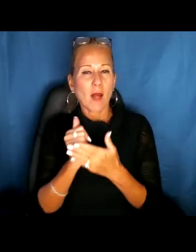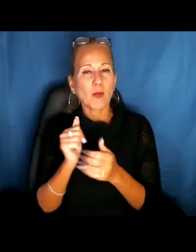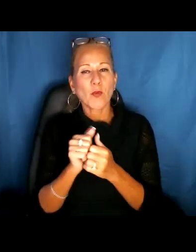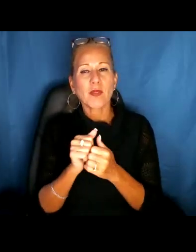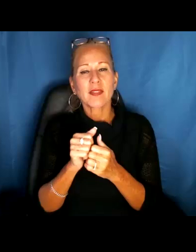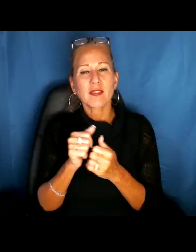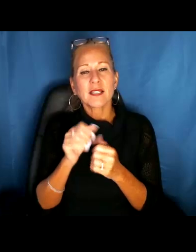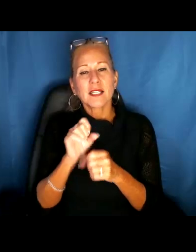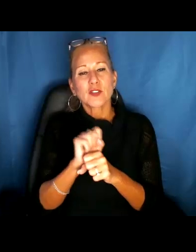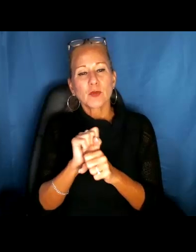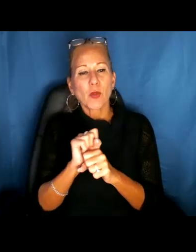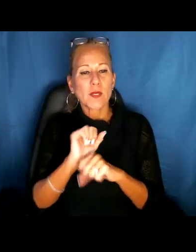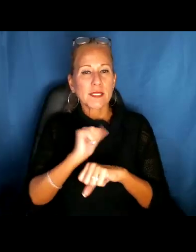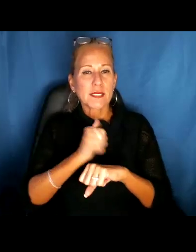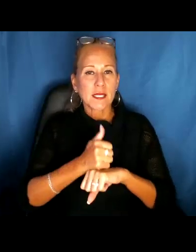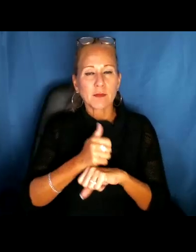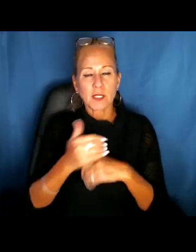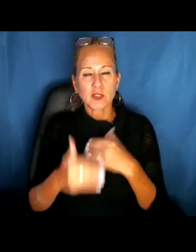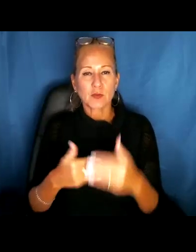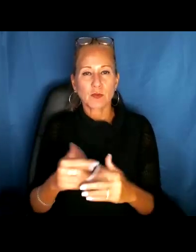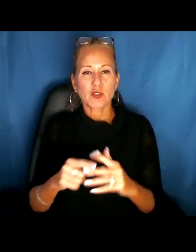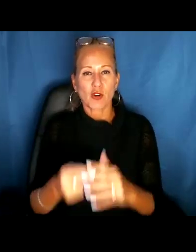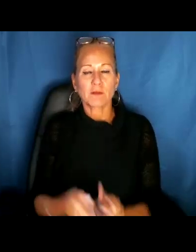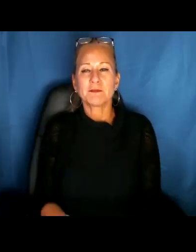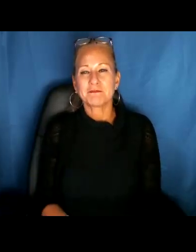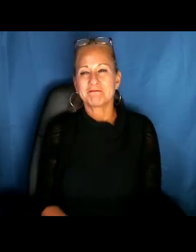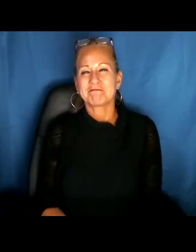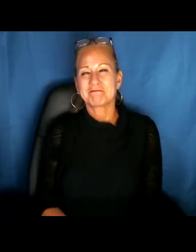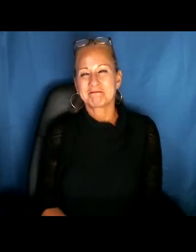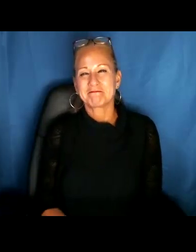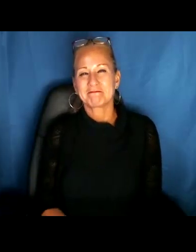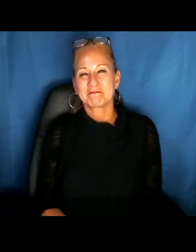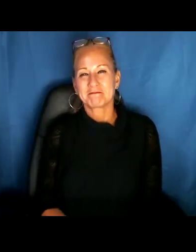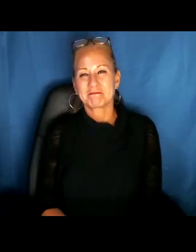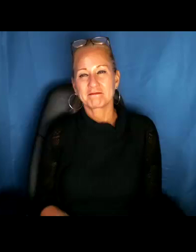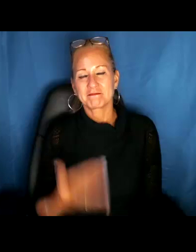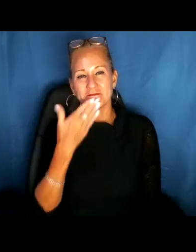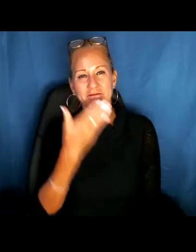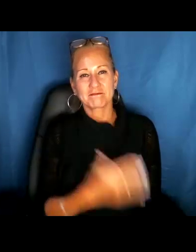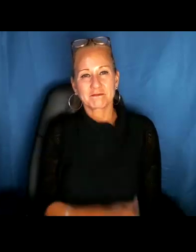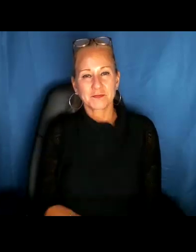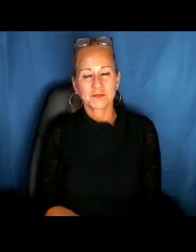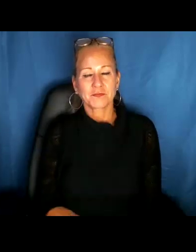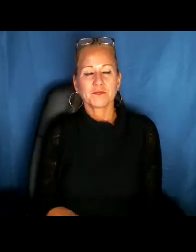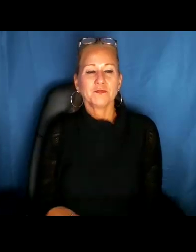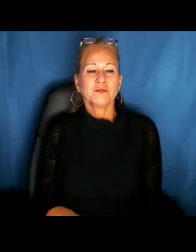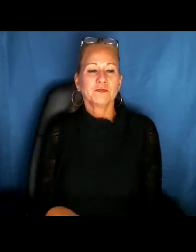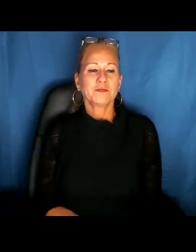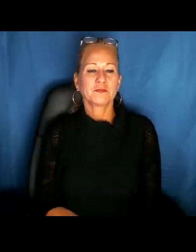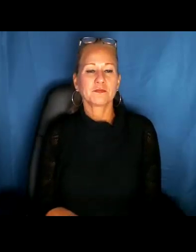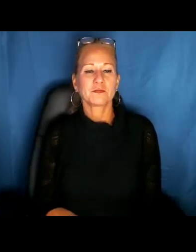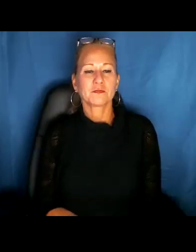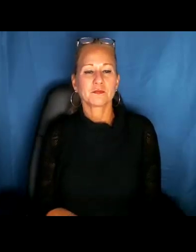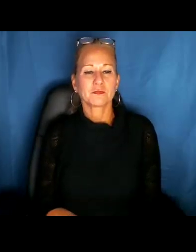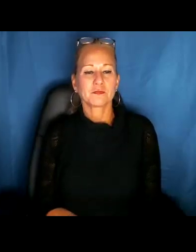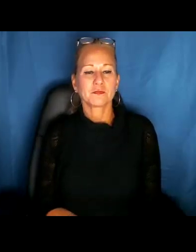get your employees set up and get you going. So thanks. Yeah, thank you so much, Erica, for that